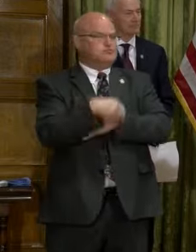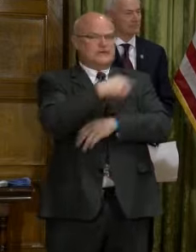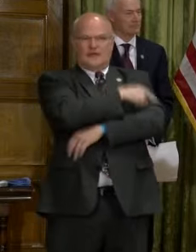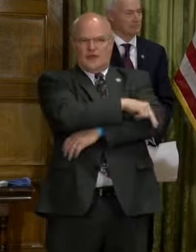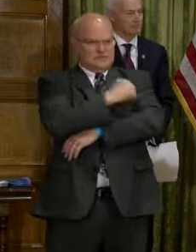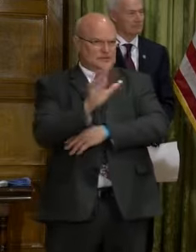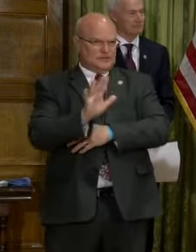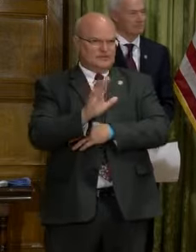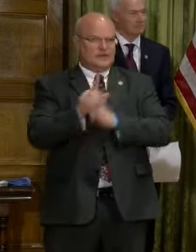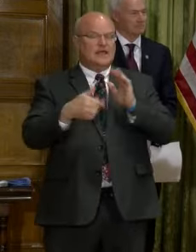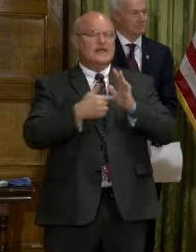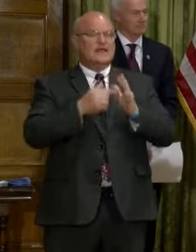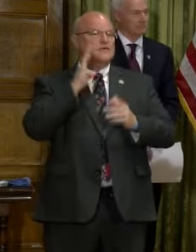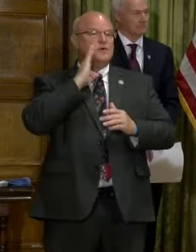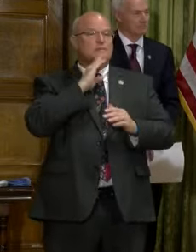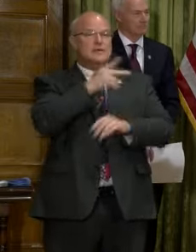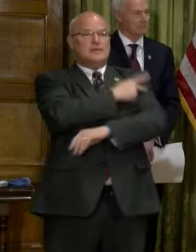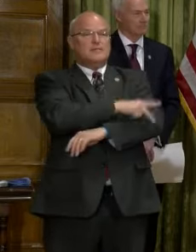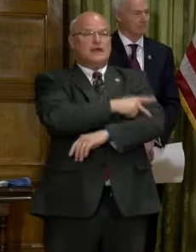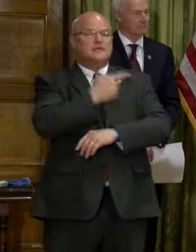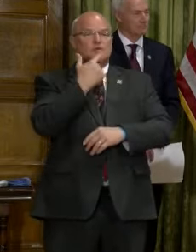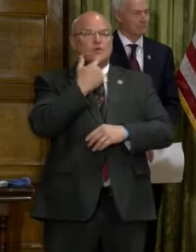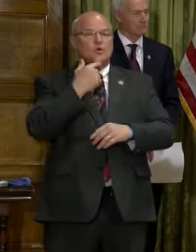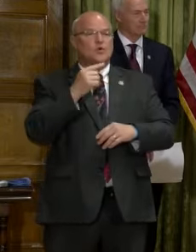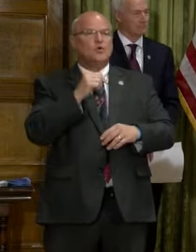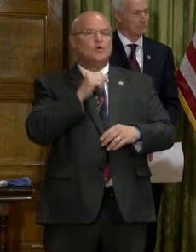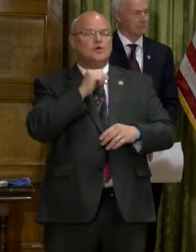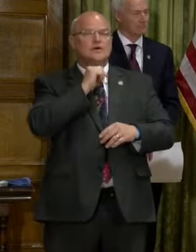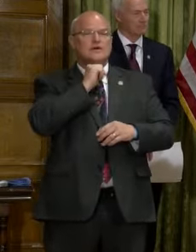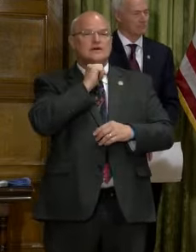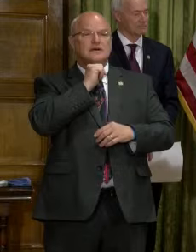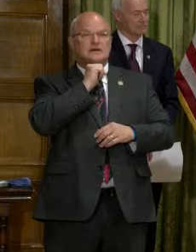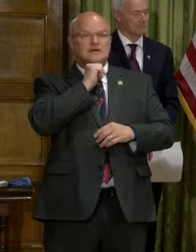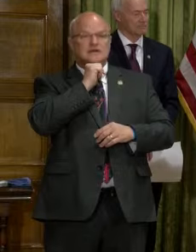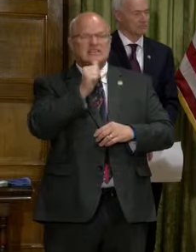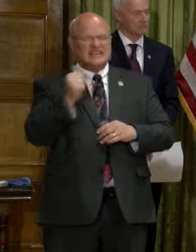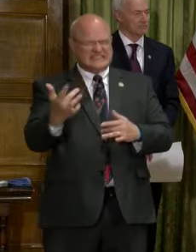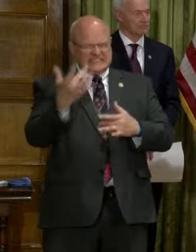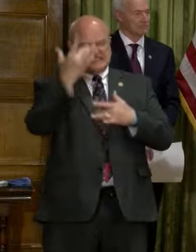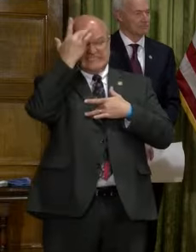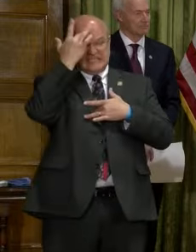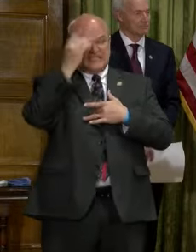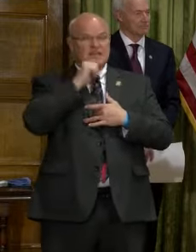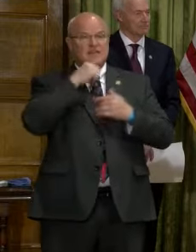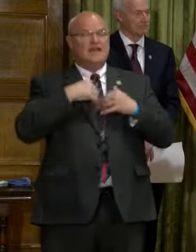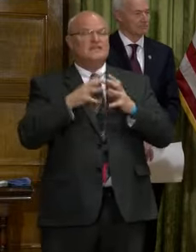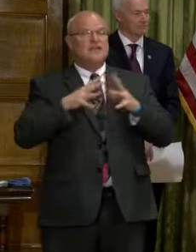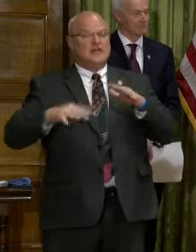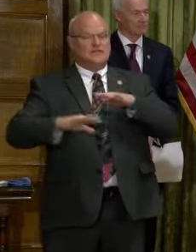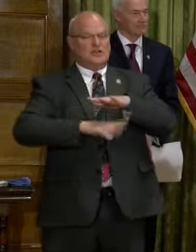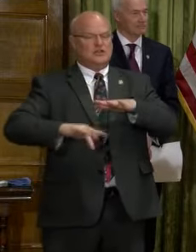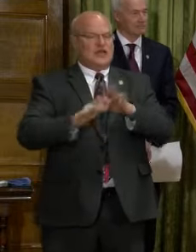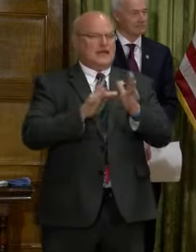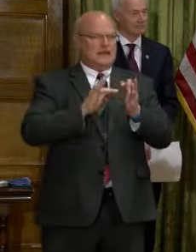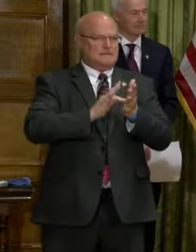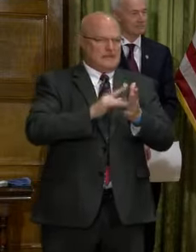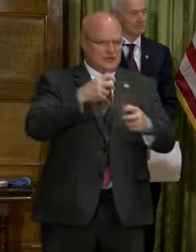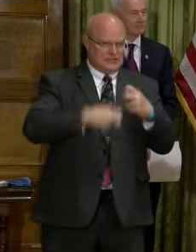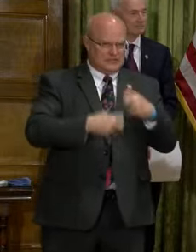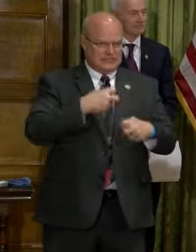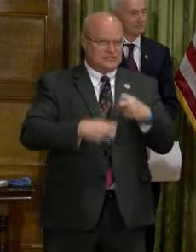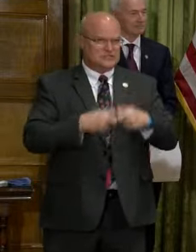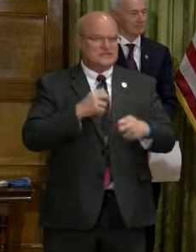hospital. These will be patients who are not as sick. They don't have a lot of underlying medical